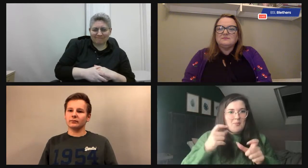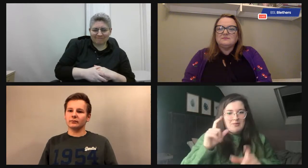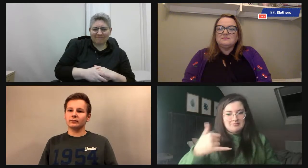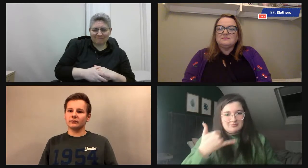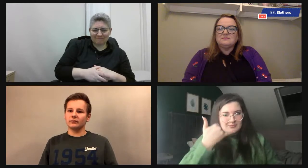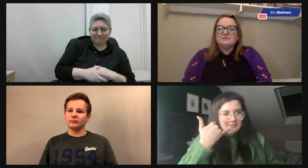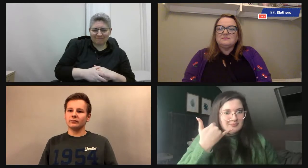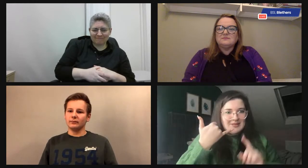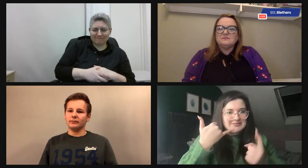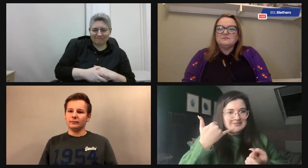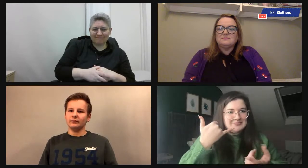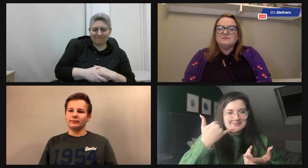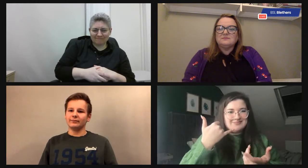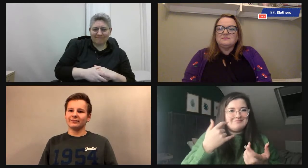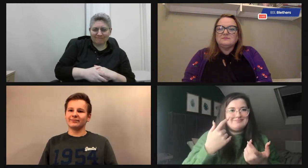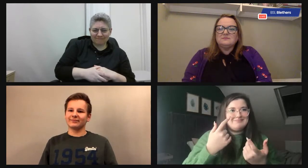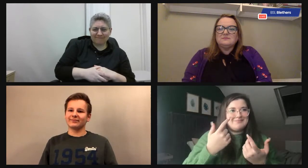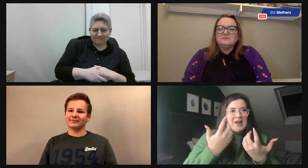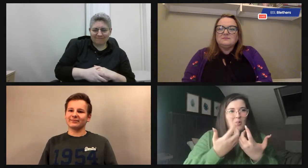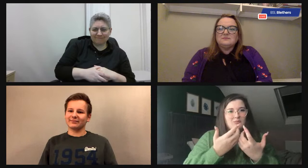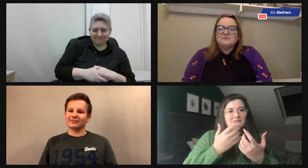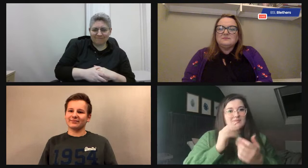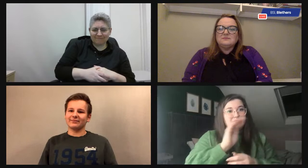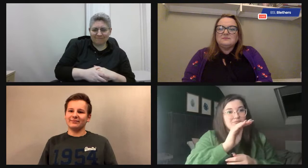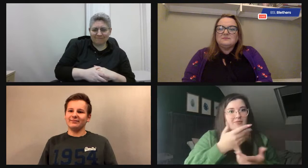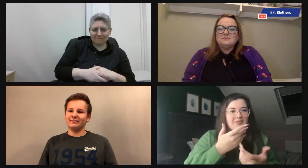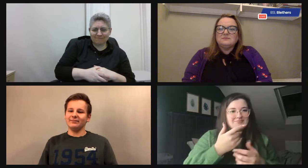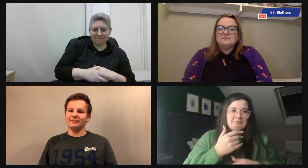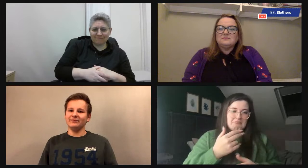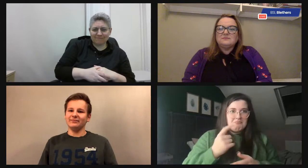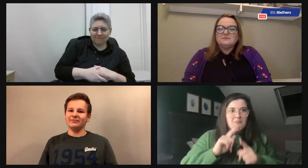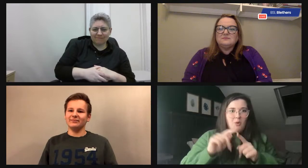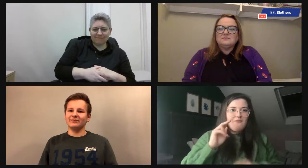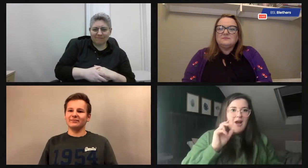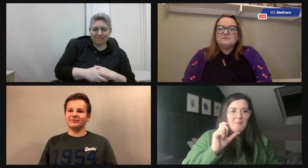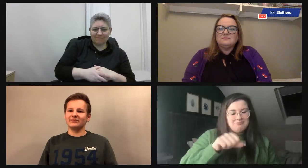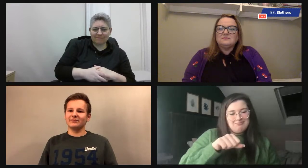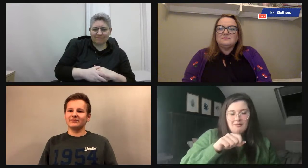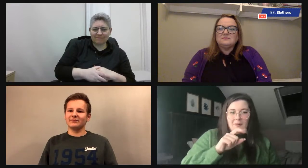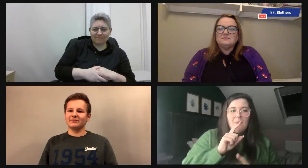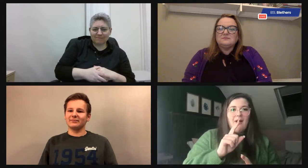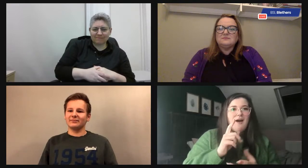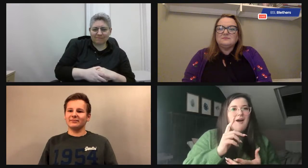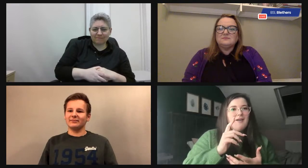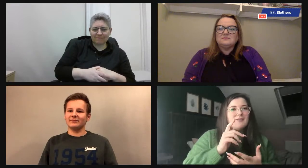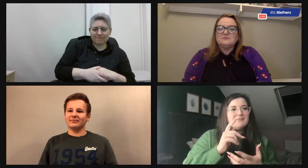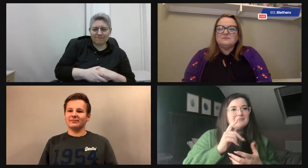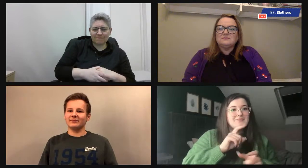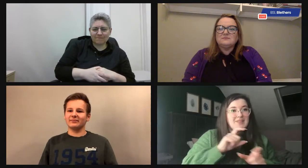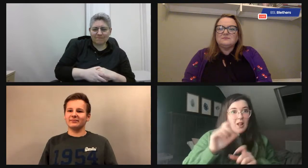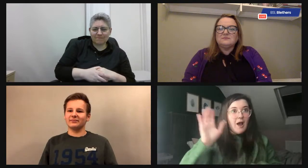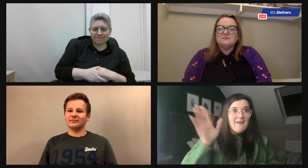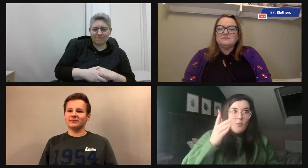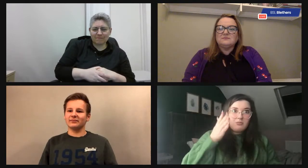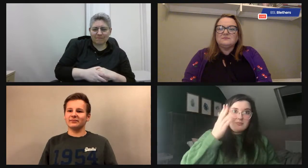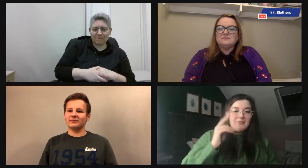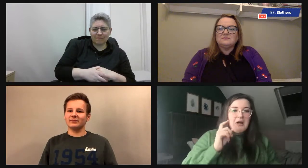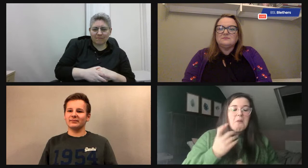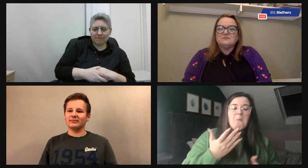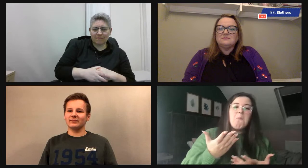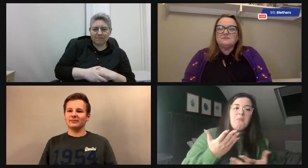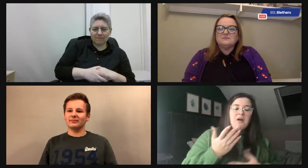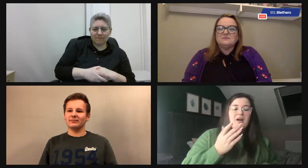days when you didn't have phones, deaf people can't pick up phones. It was, you know, it was met